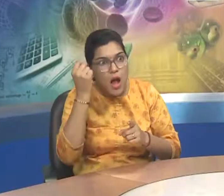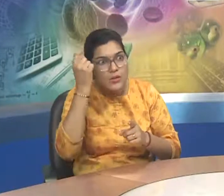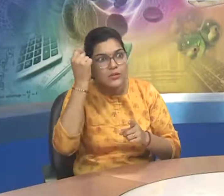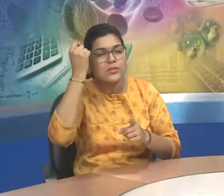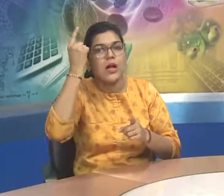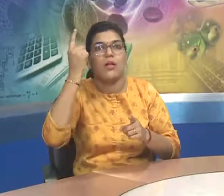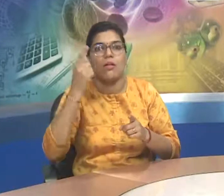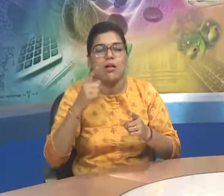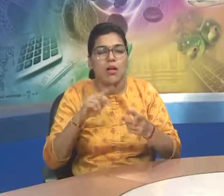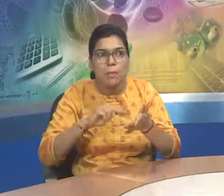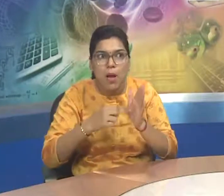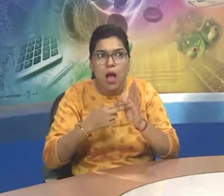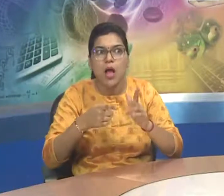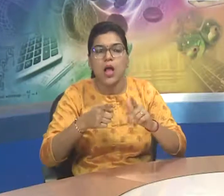for different groups